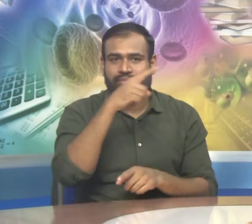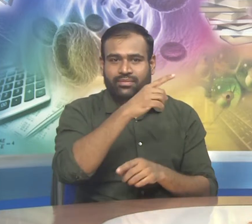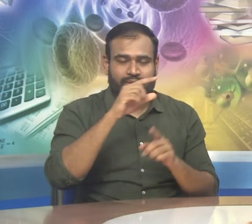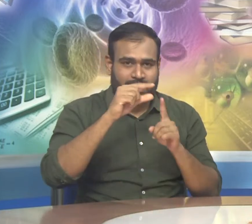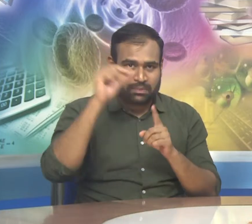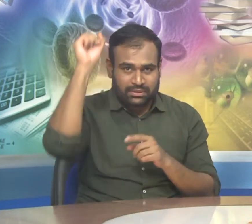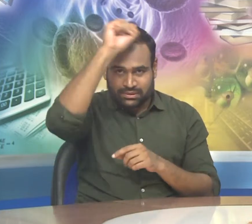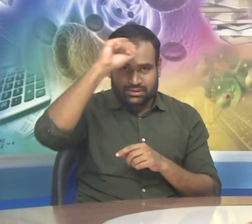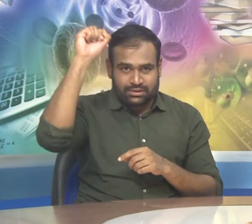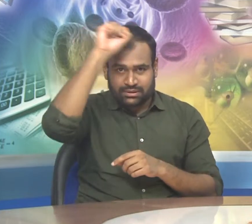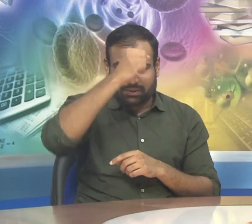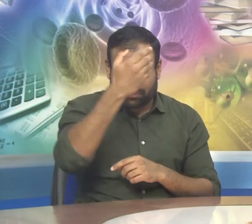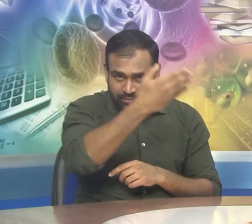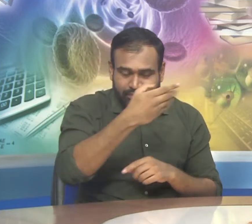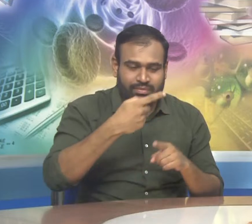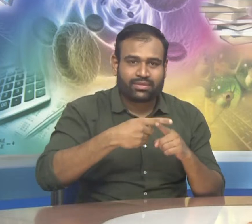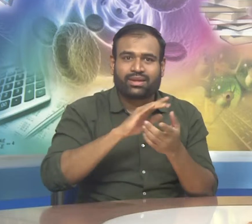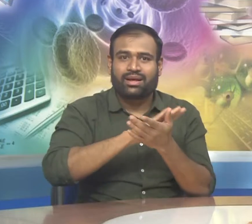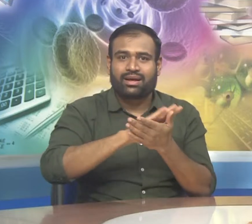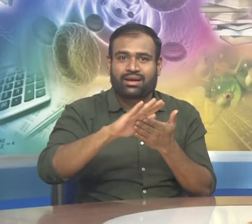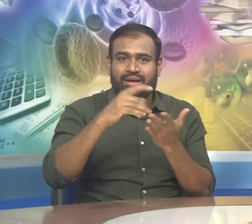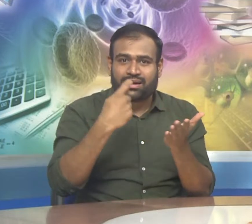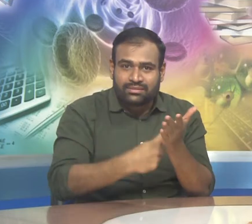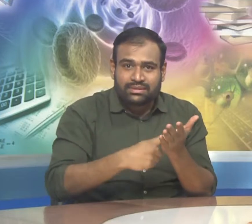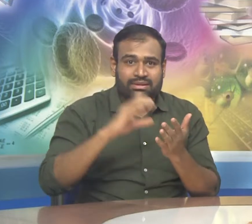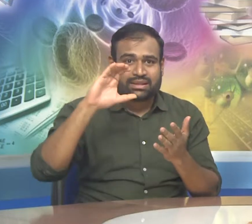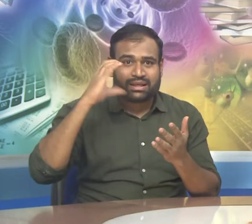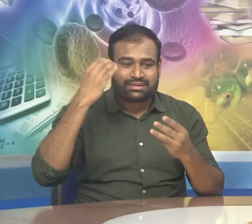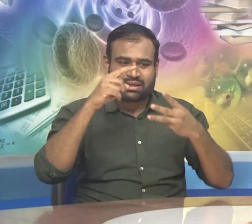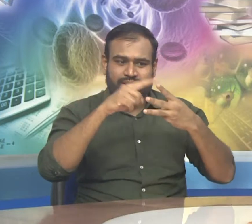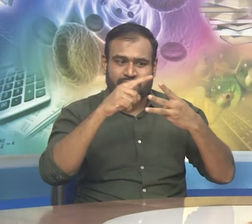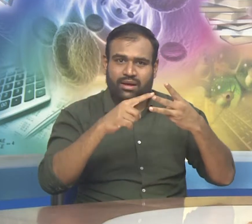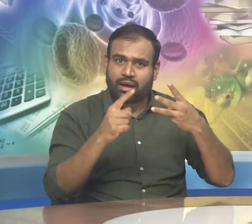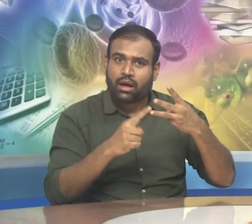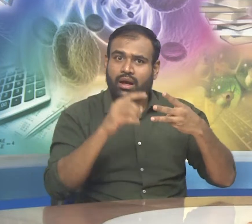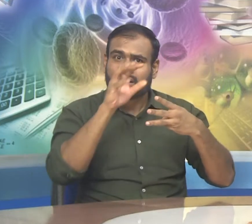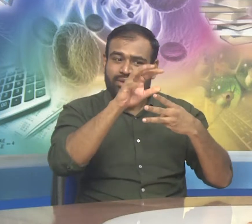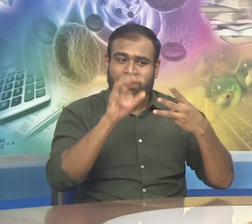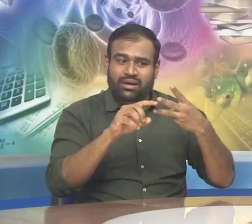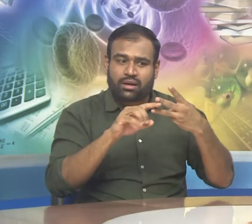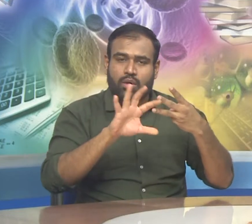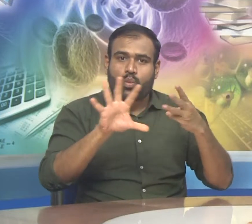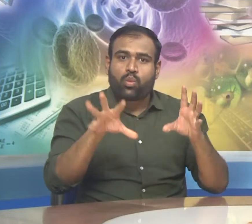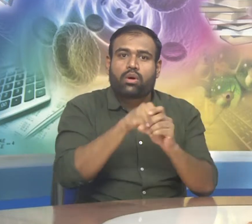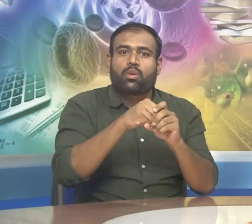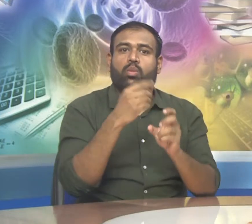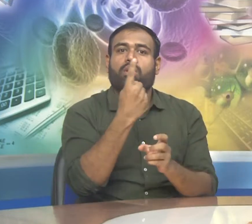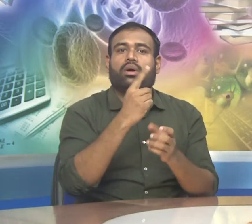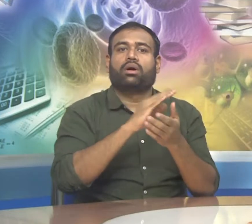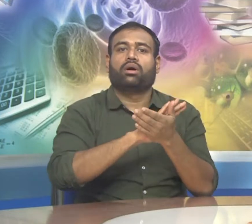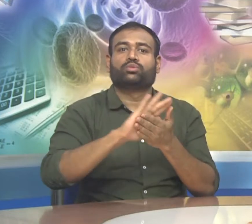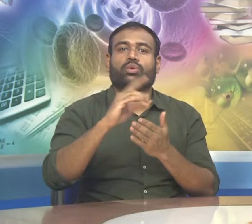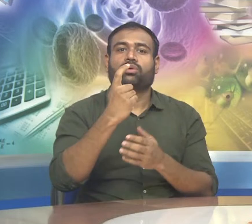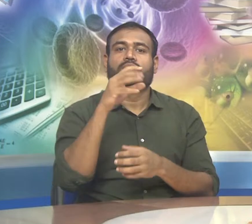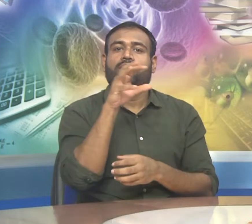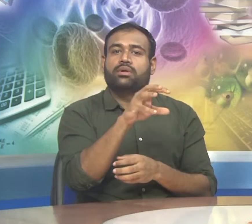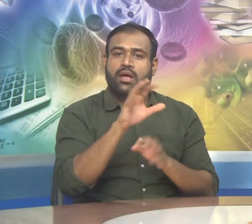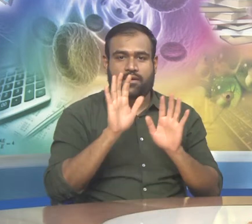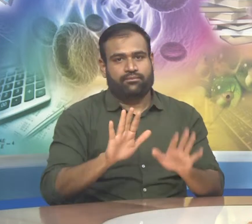For example, Punjab, Haryana, and Chandigarh have a common high